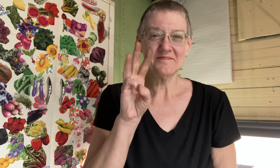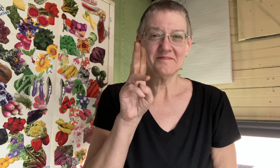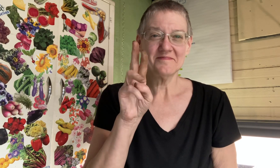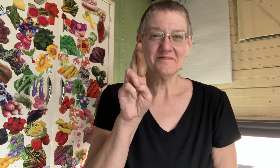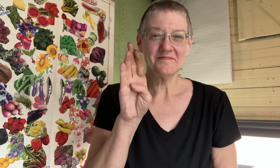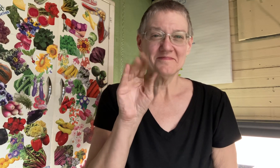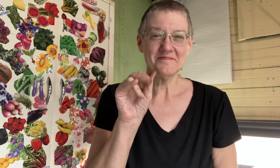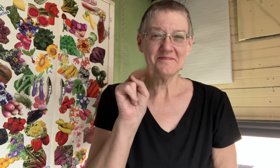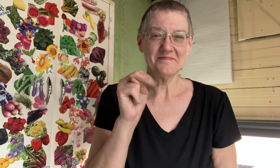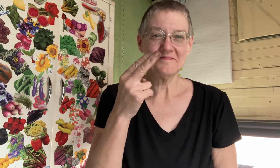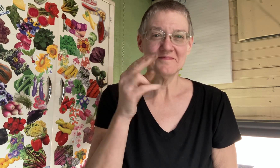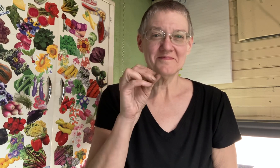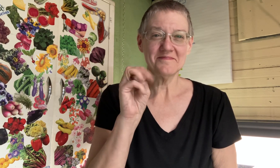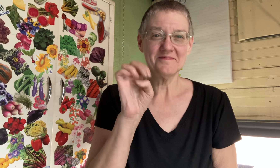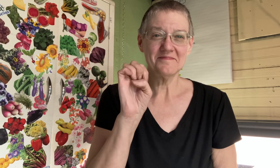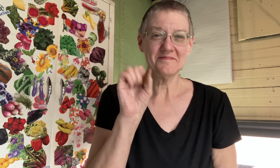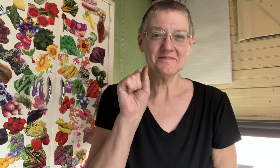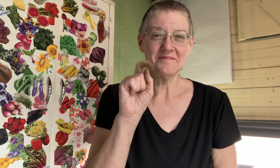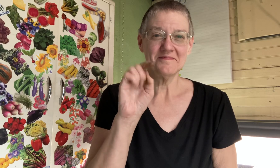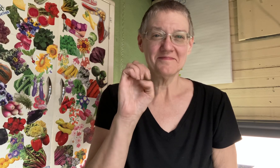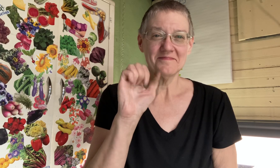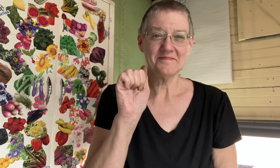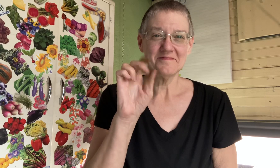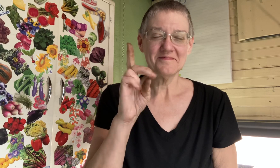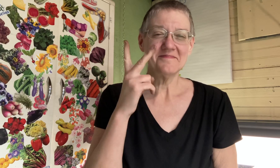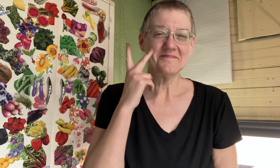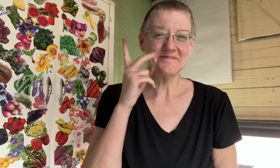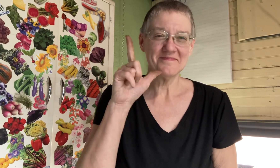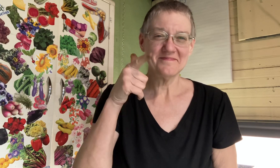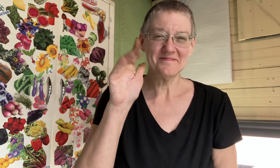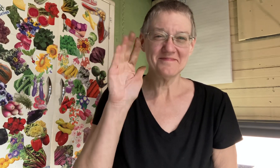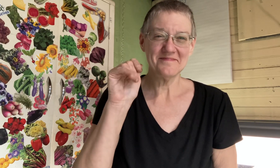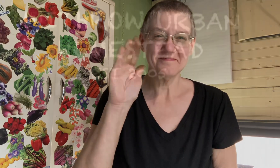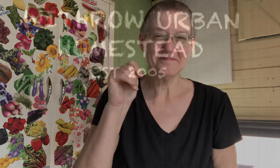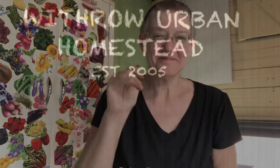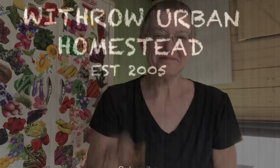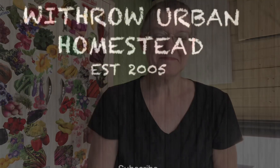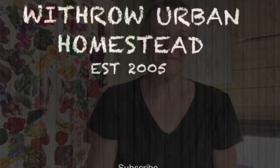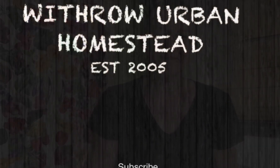Withrow Urban Homestead. See you later. Bye-bye.